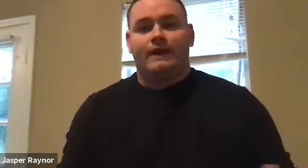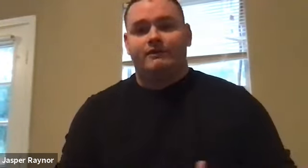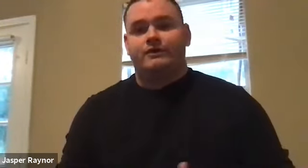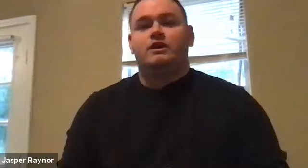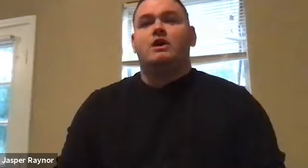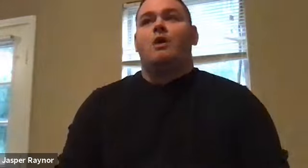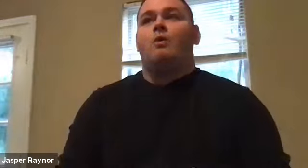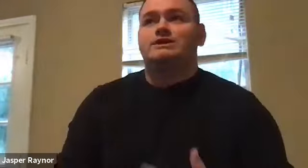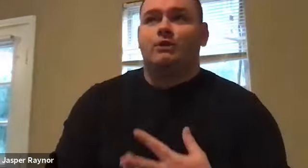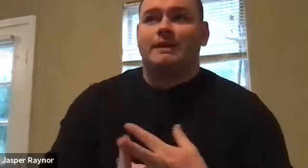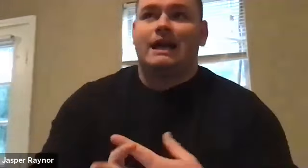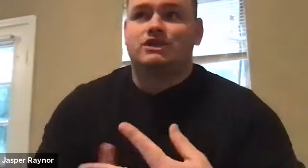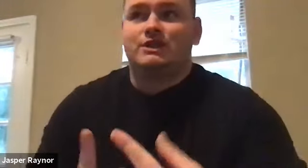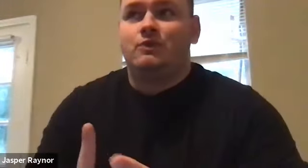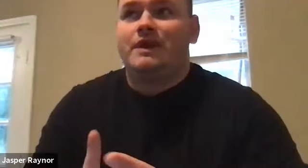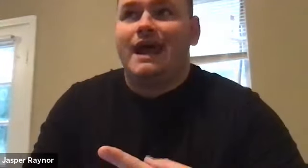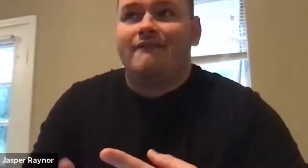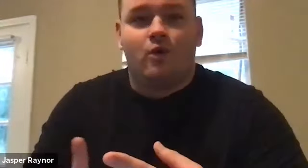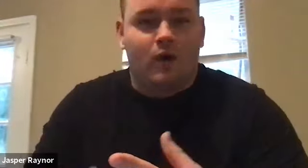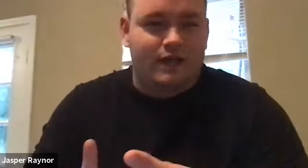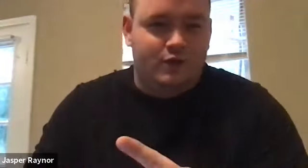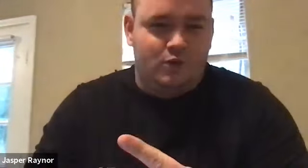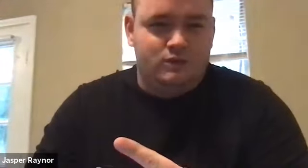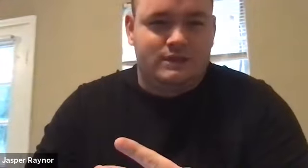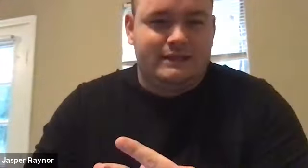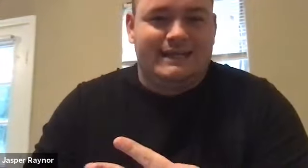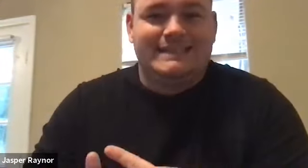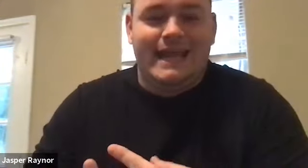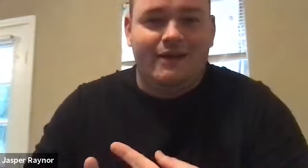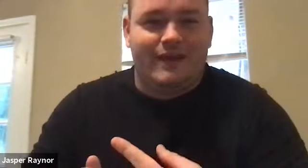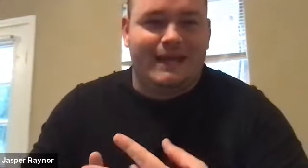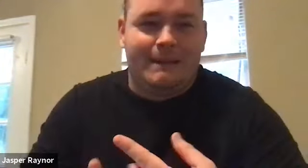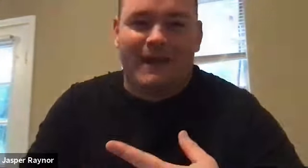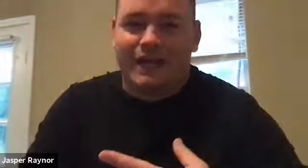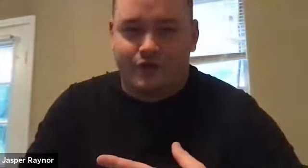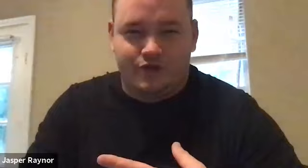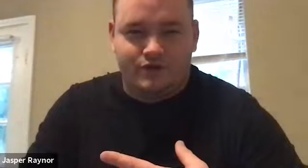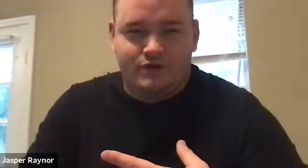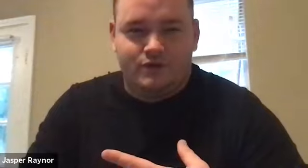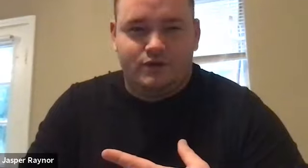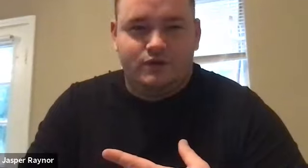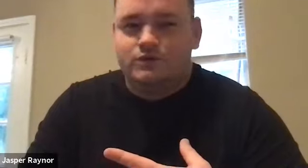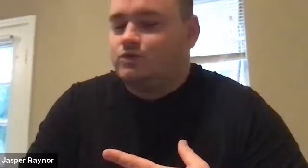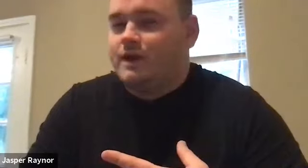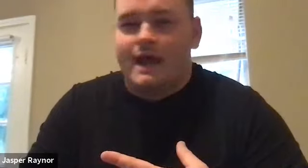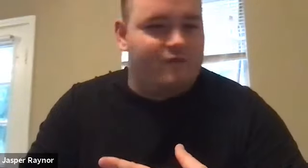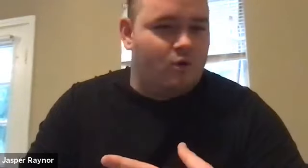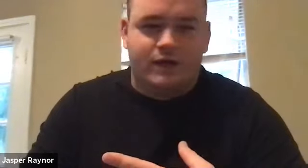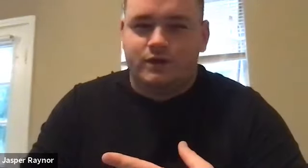whatever. One terminology you never want to use is hearing impaired. You never want to use